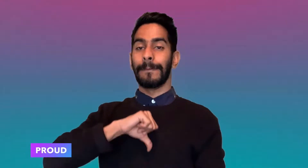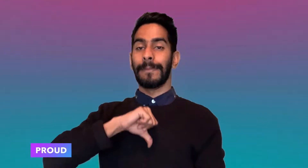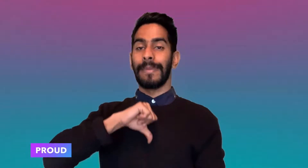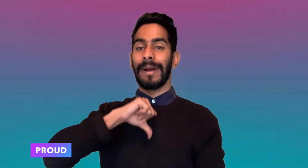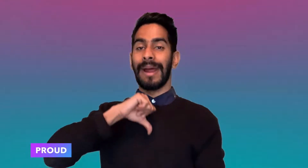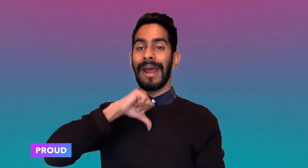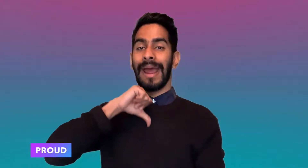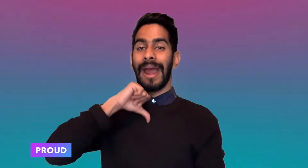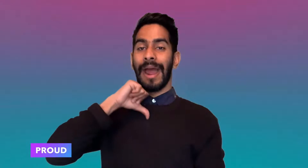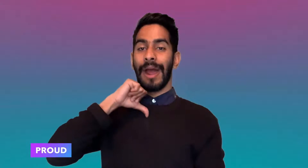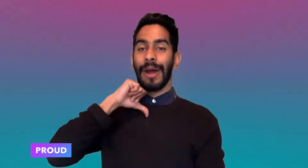Proud.